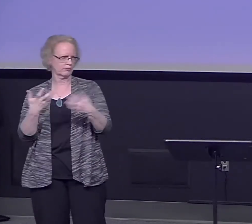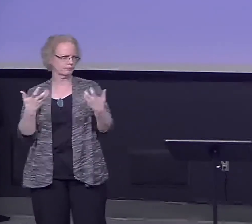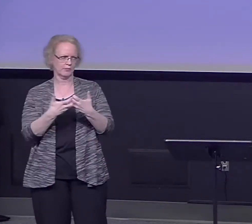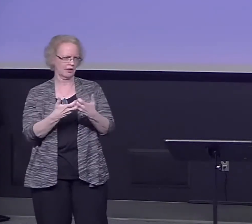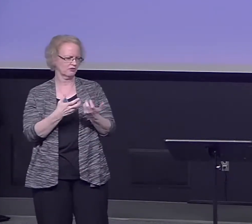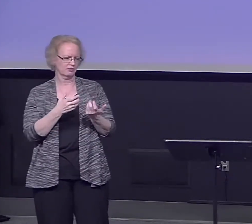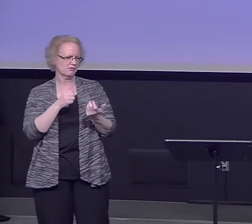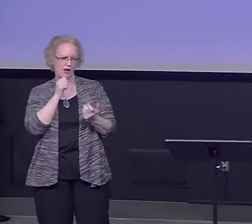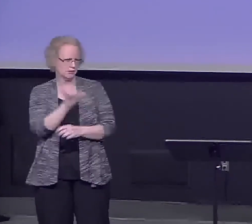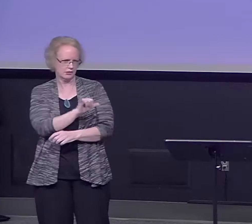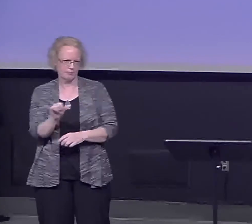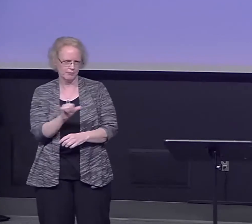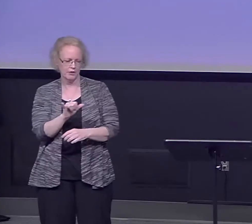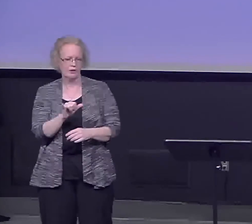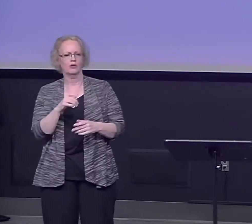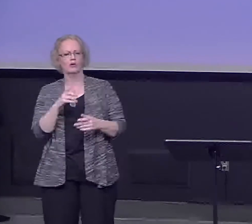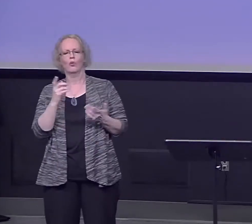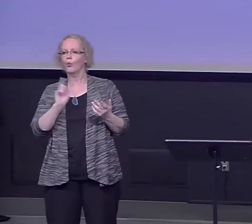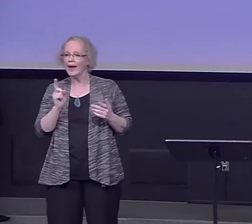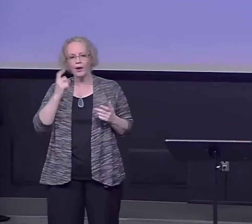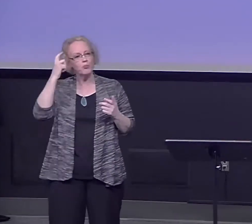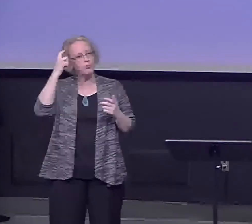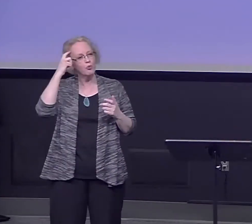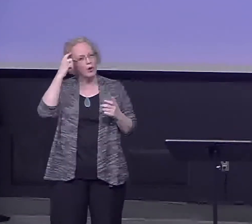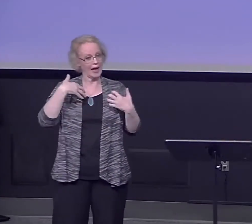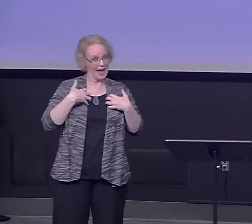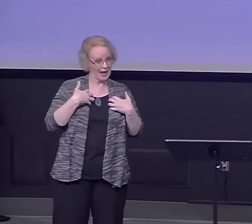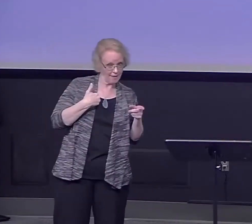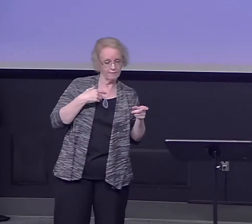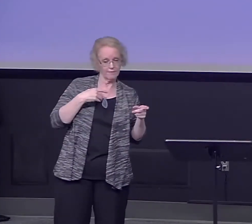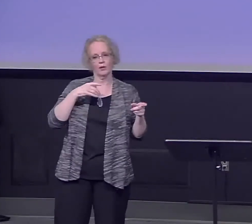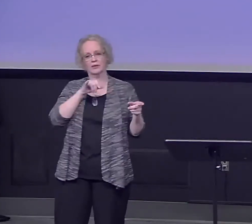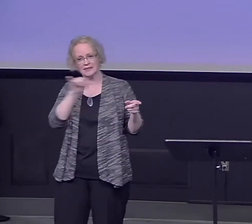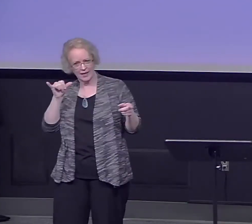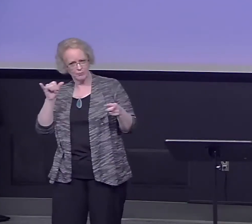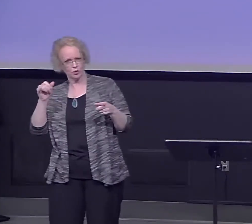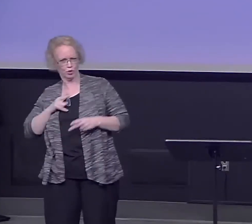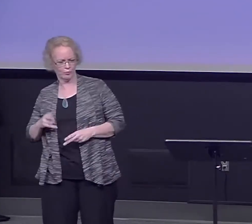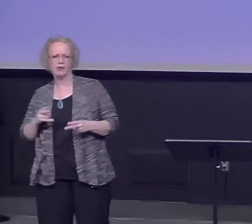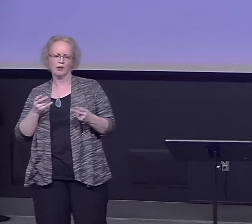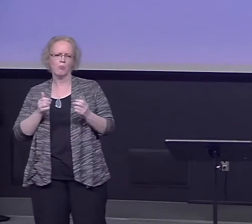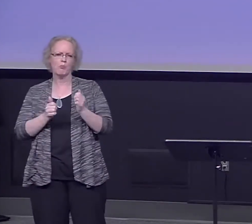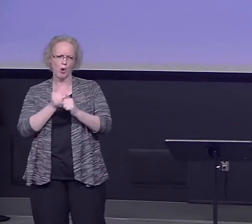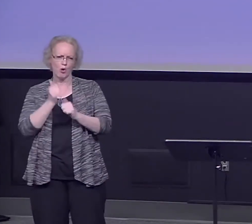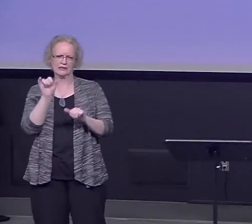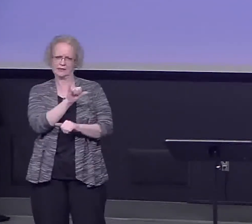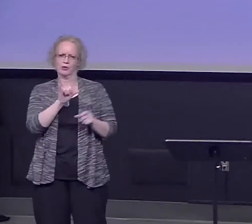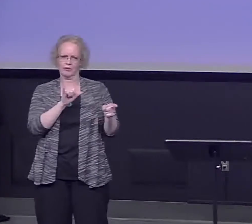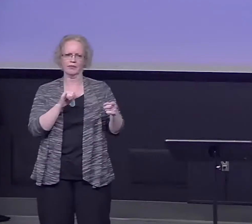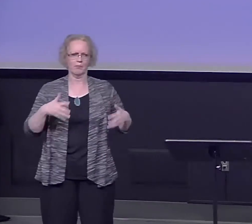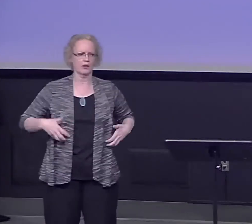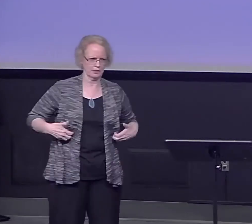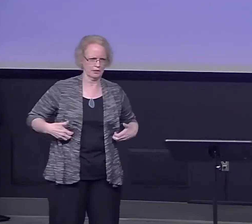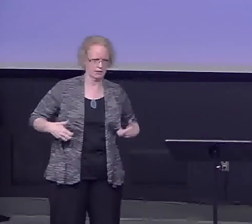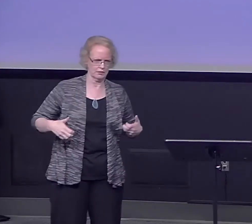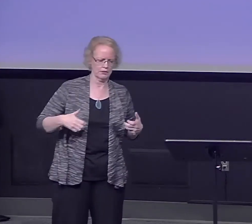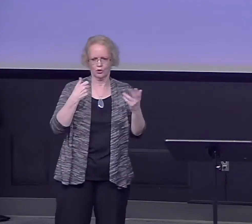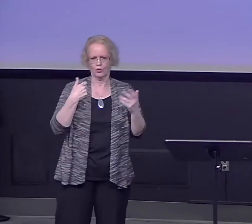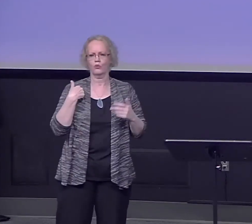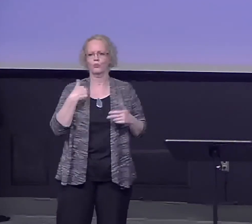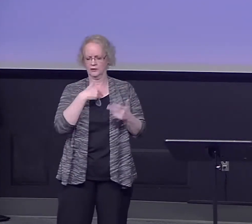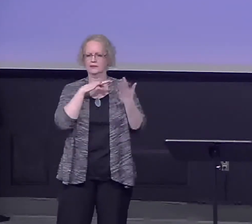more similar to the human brain, and there are communication systems that monkeys use, and the question has been posed